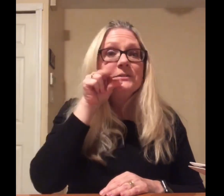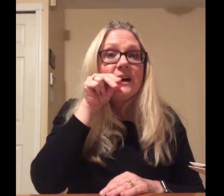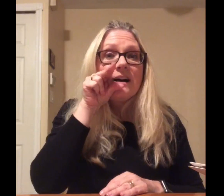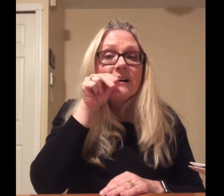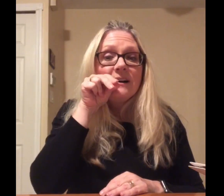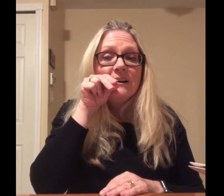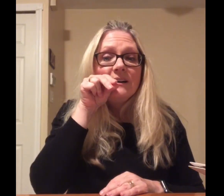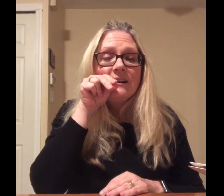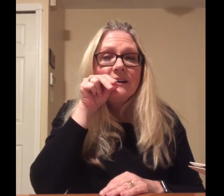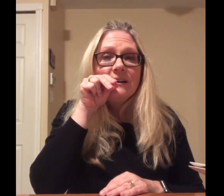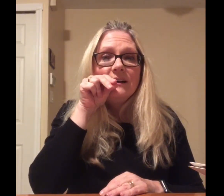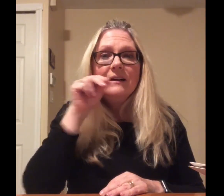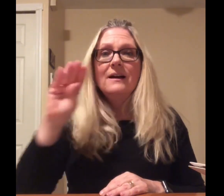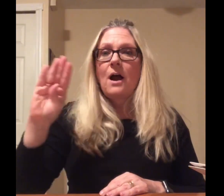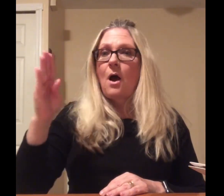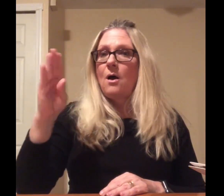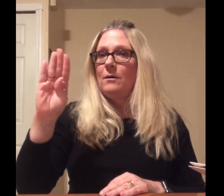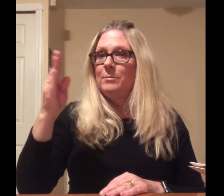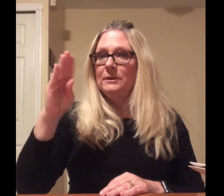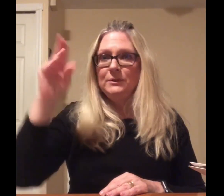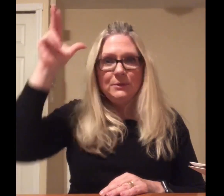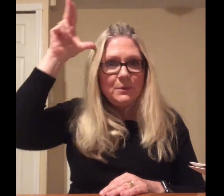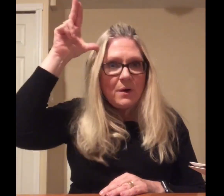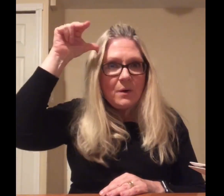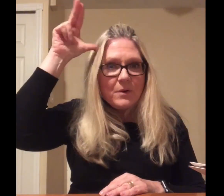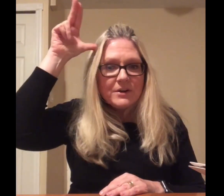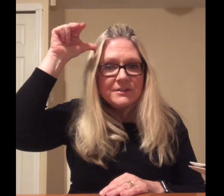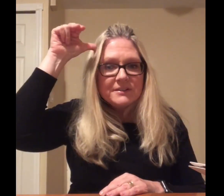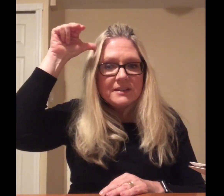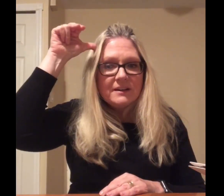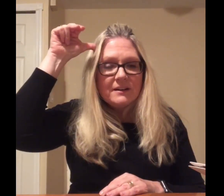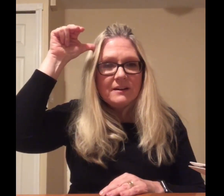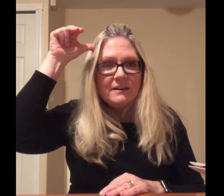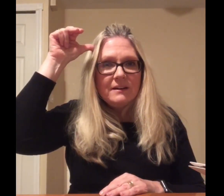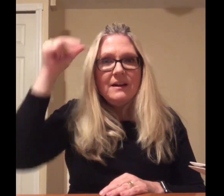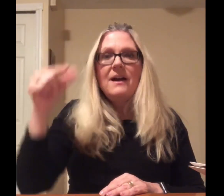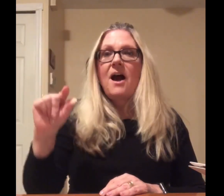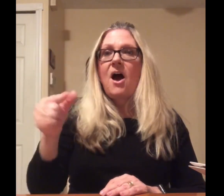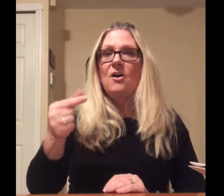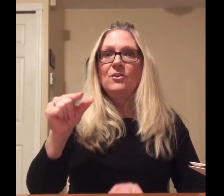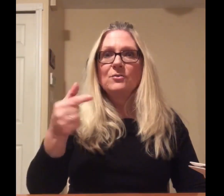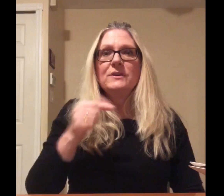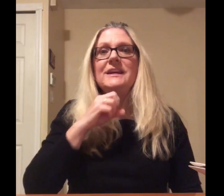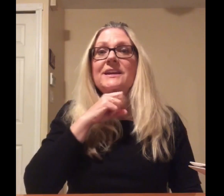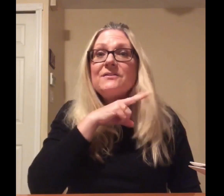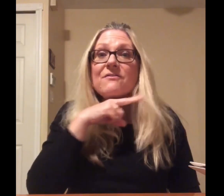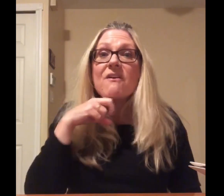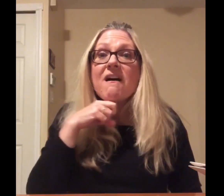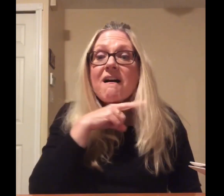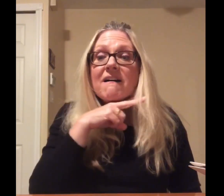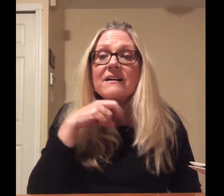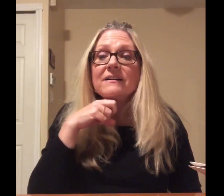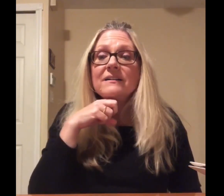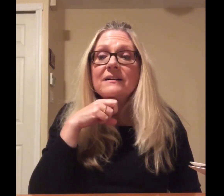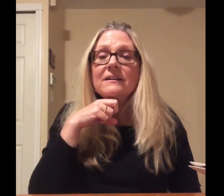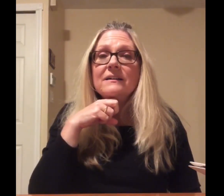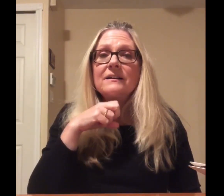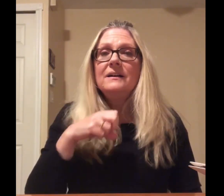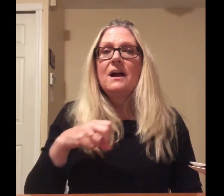duck, a blue horse, a green frog,